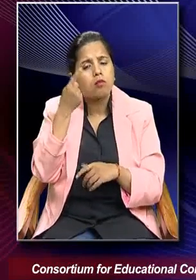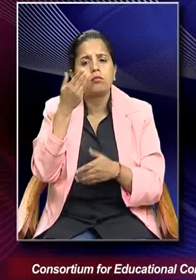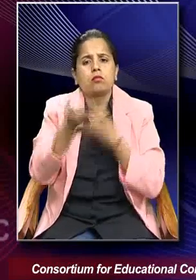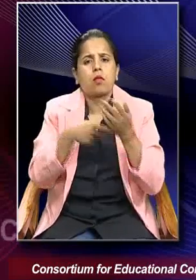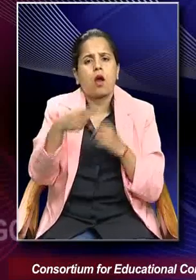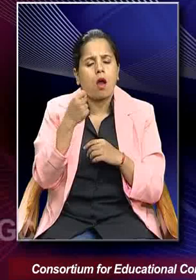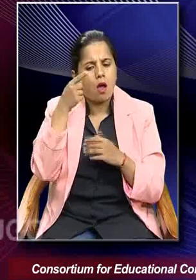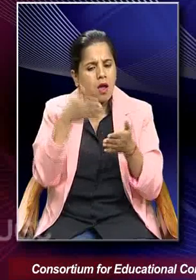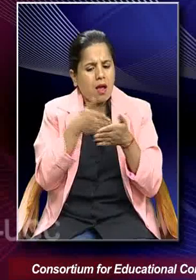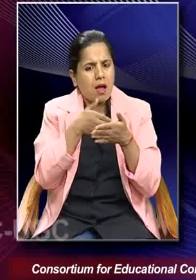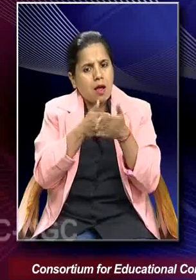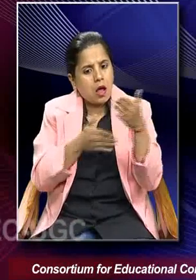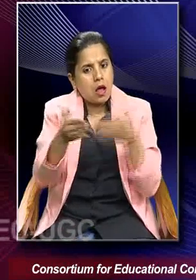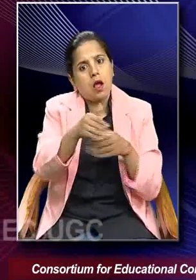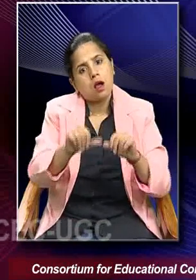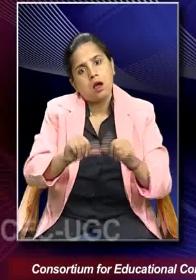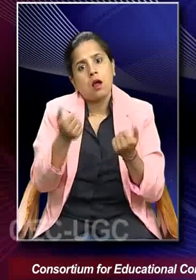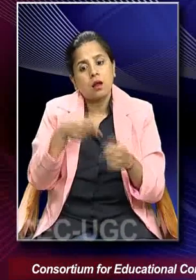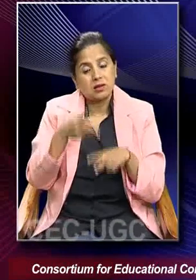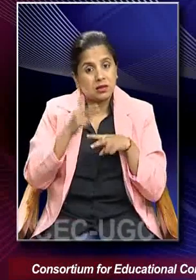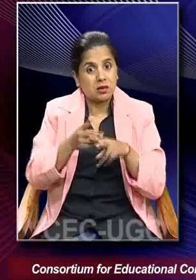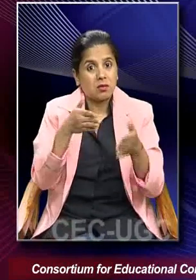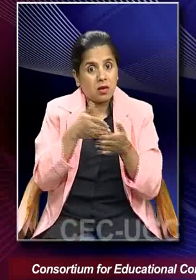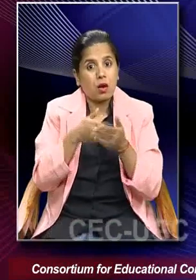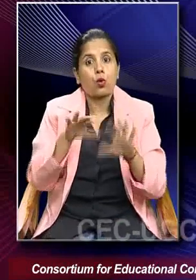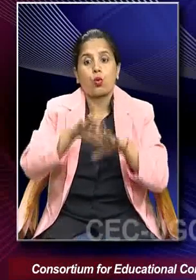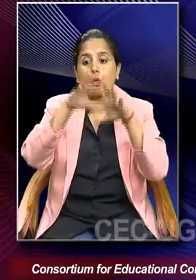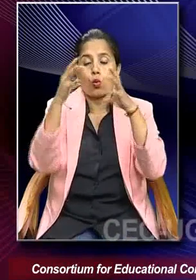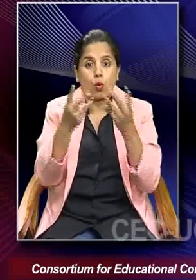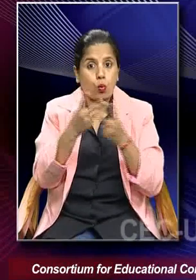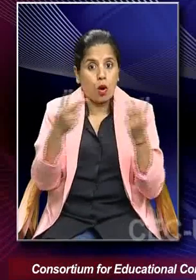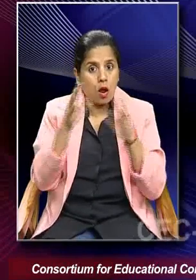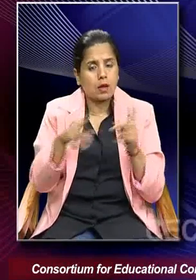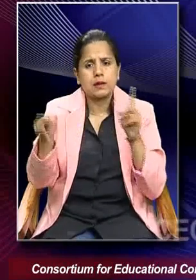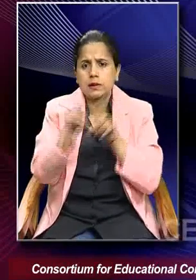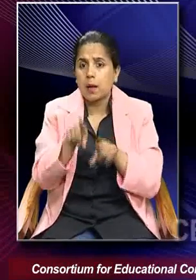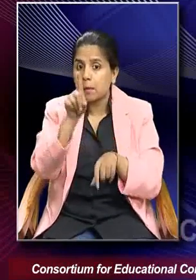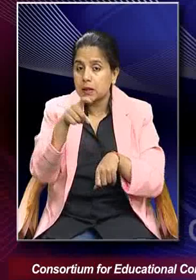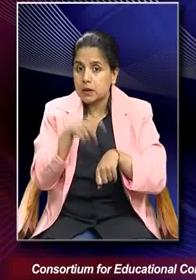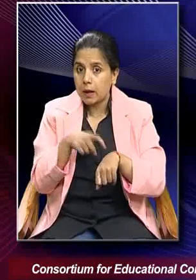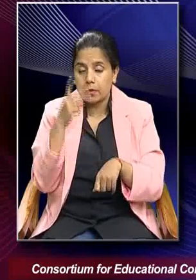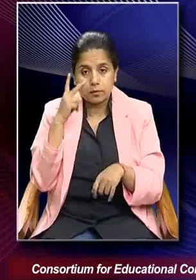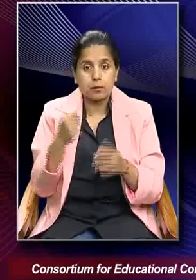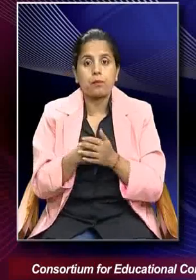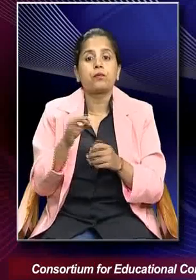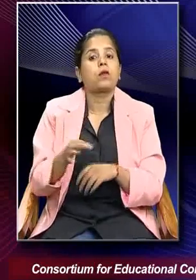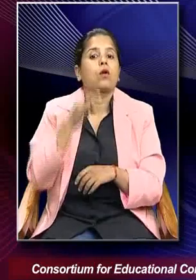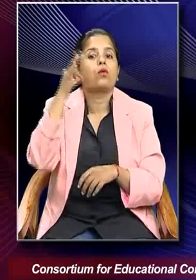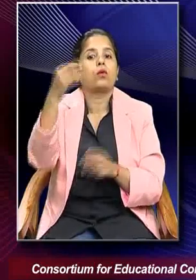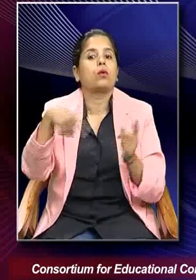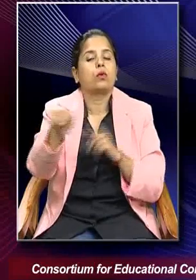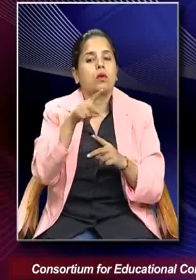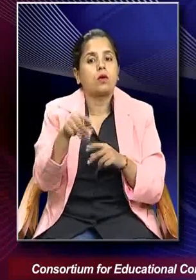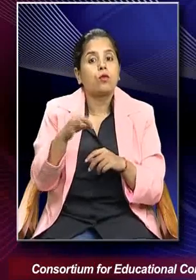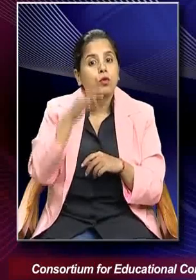unfold all the challenges presently going on in the global world. At the same time, in the future series and the